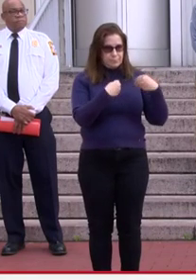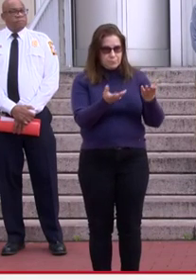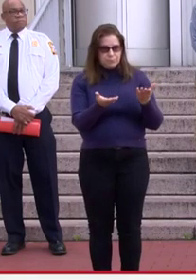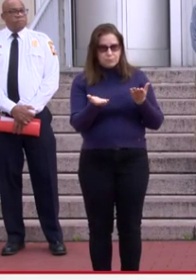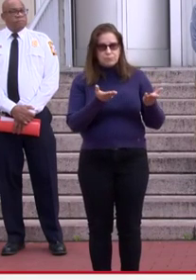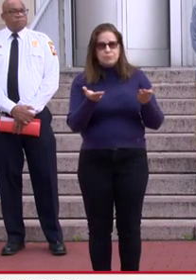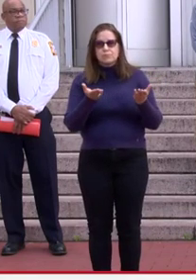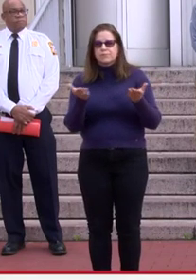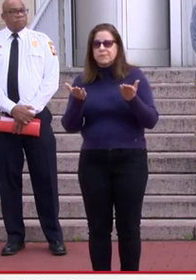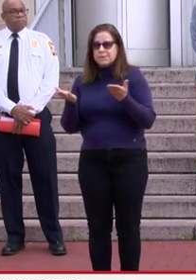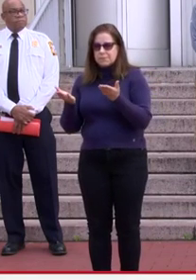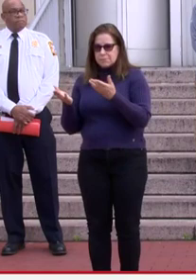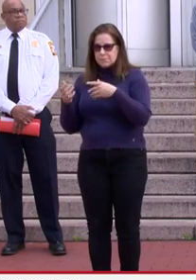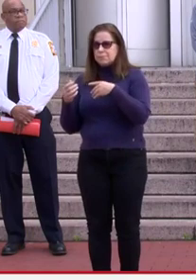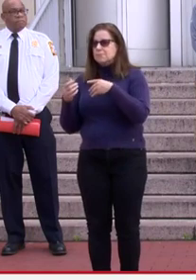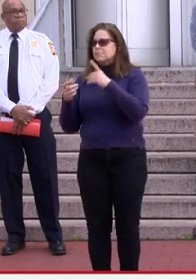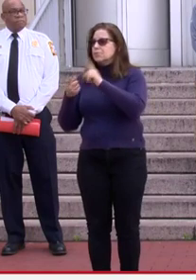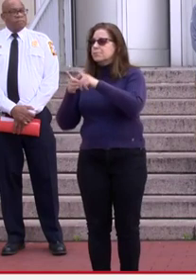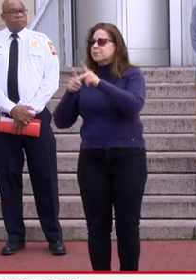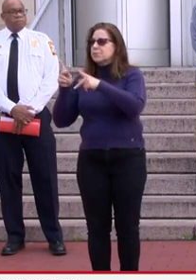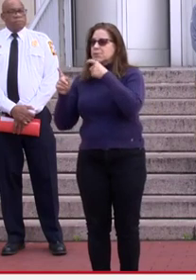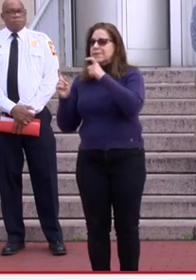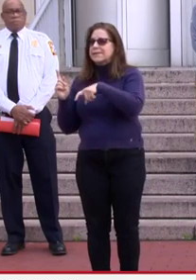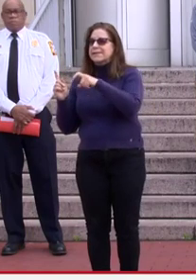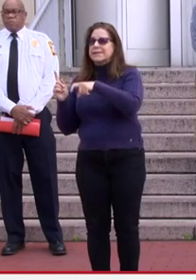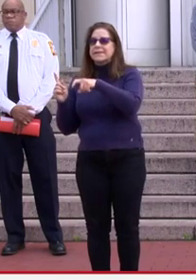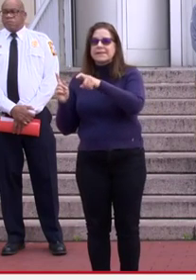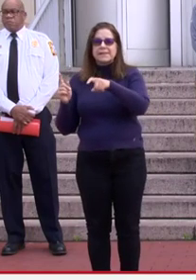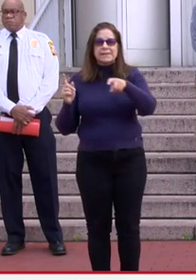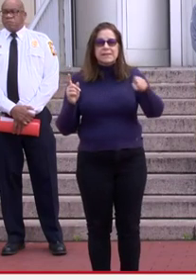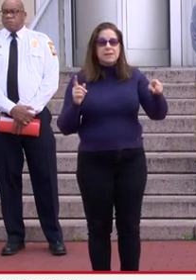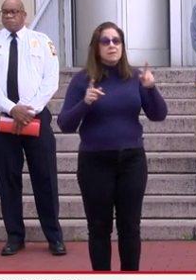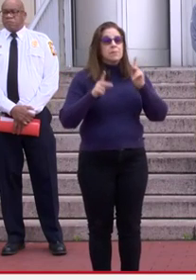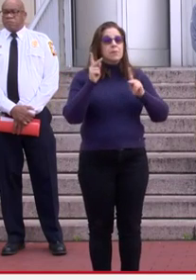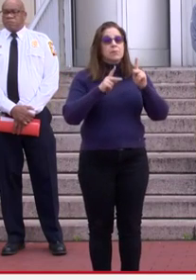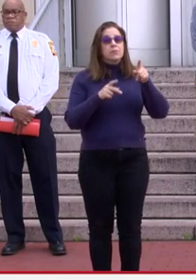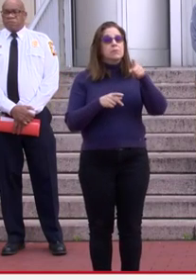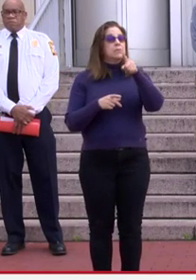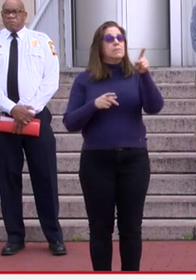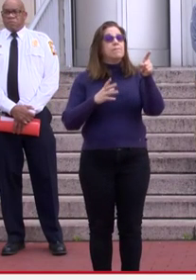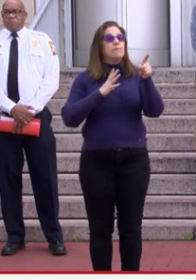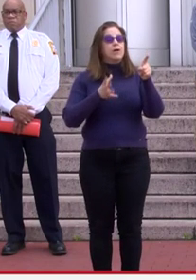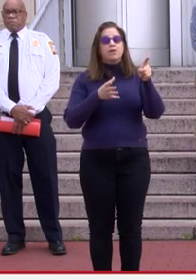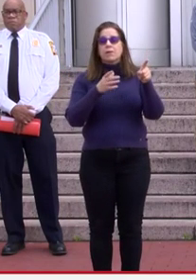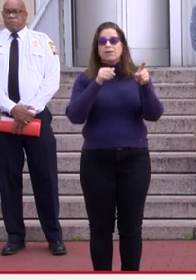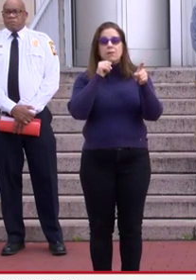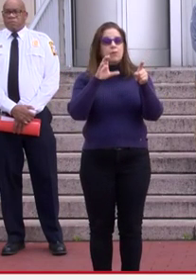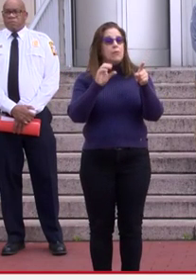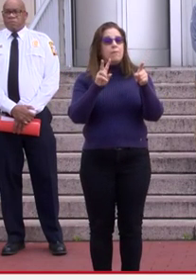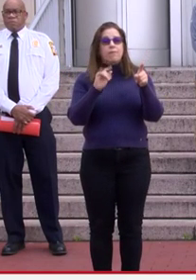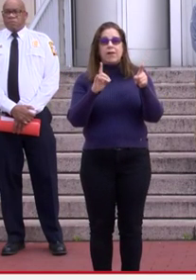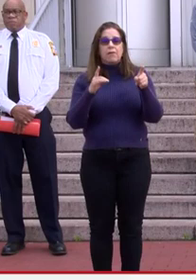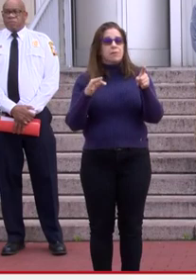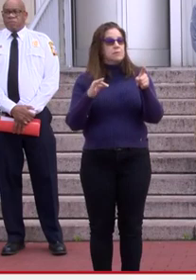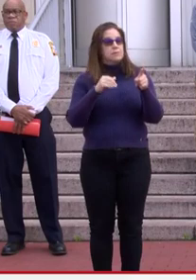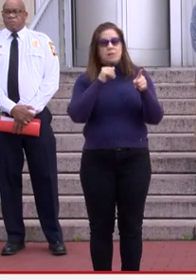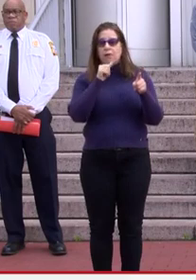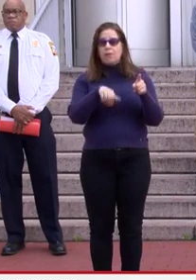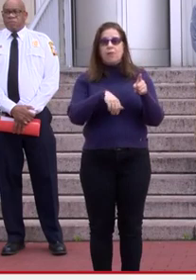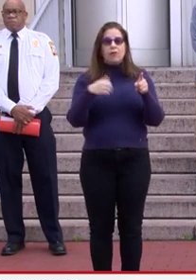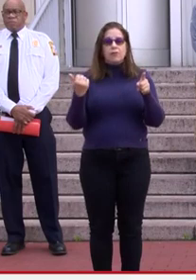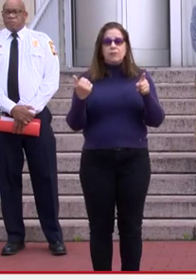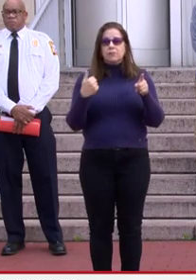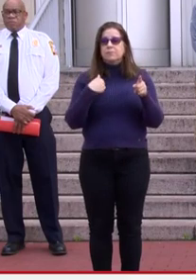others who may need it, who are not seeking services related to COVID-19. We have done a number of things, those in particularly